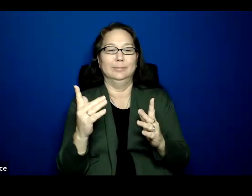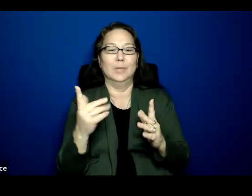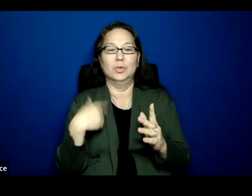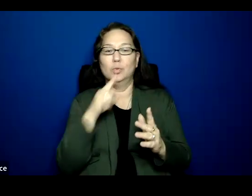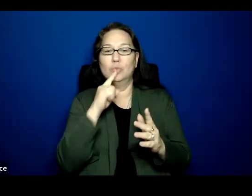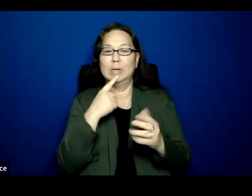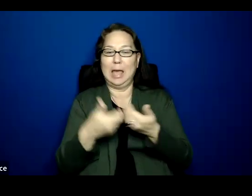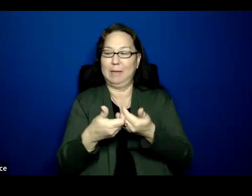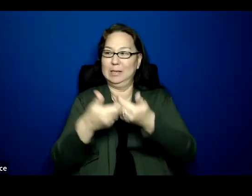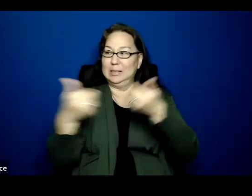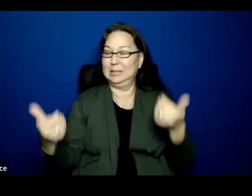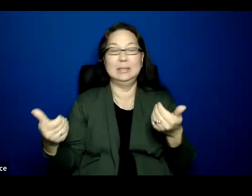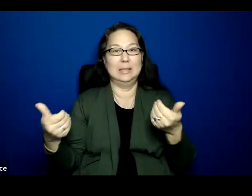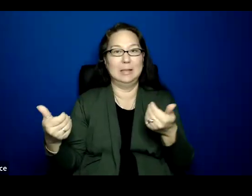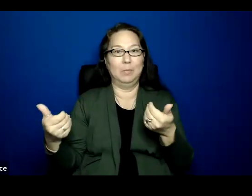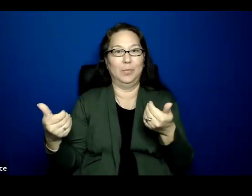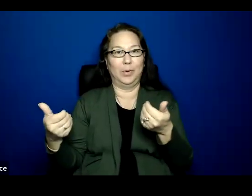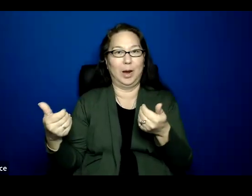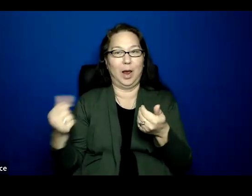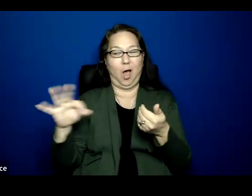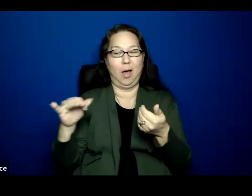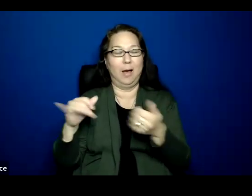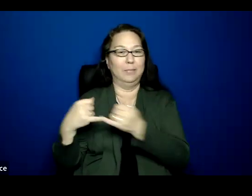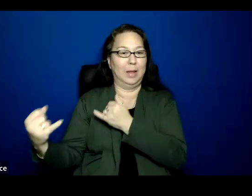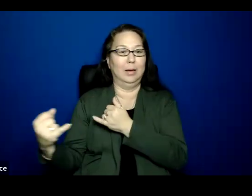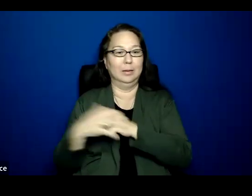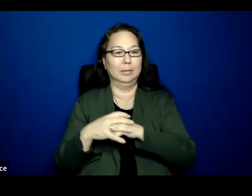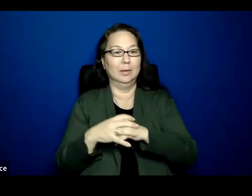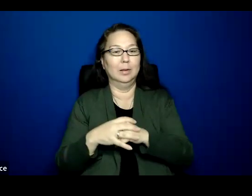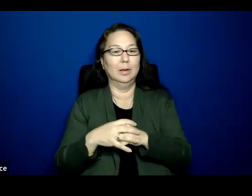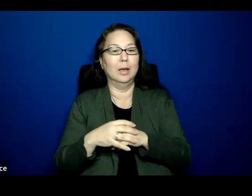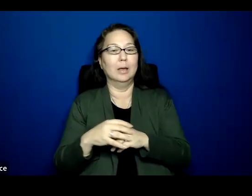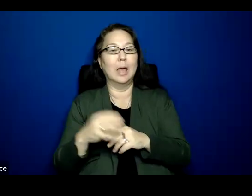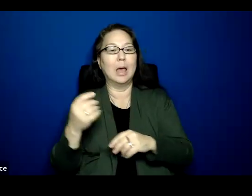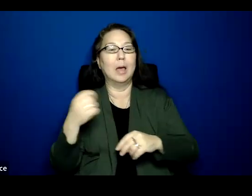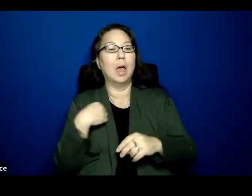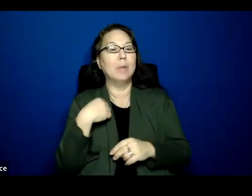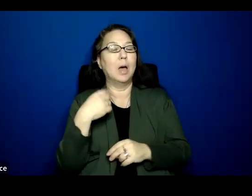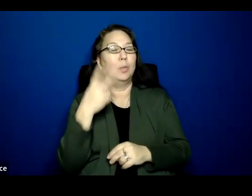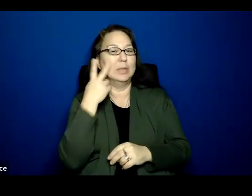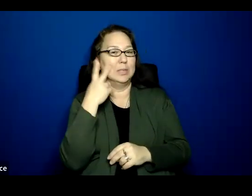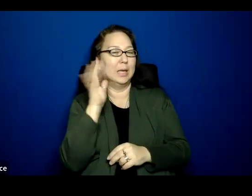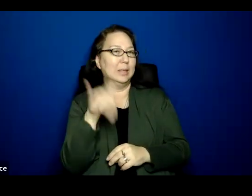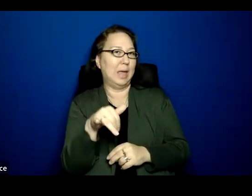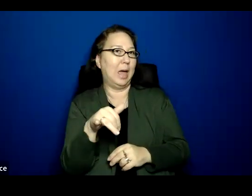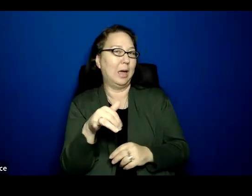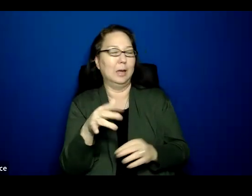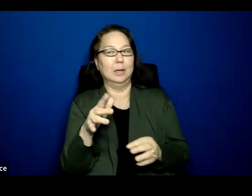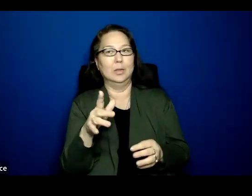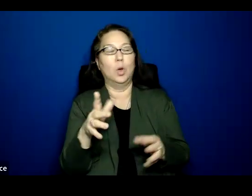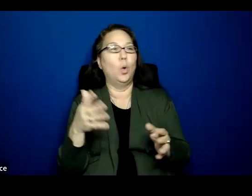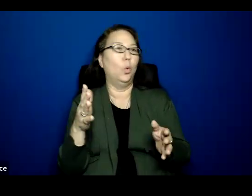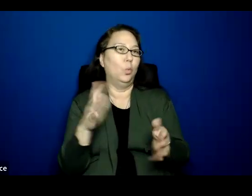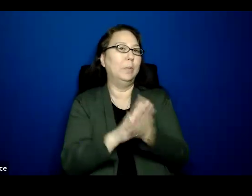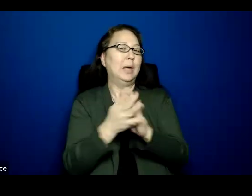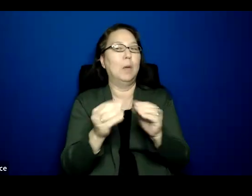have kids moving in. But that said, I think we're starting to see the needle move enough where that will be more of an